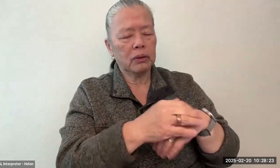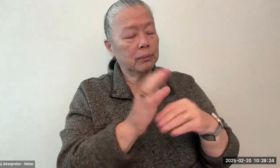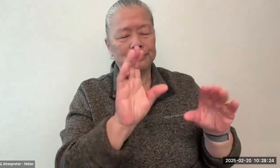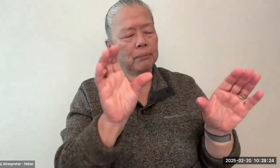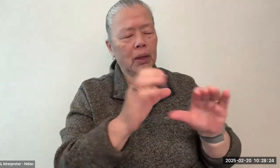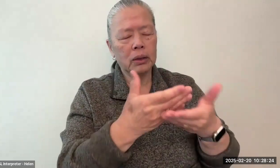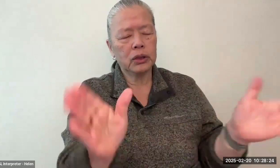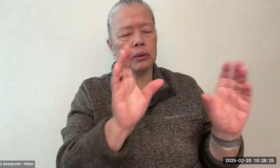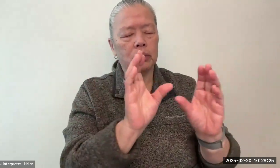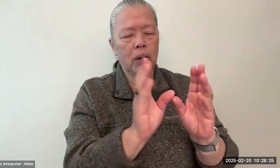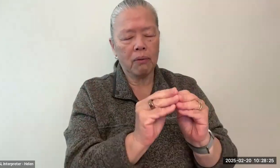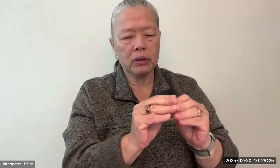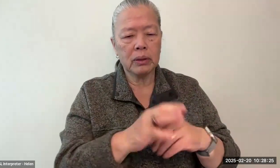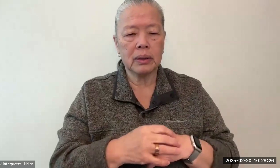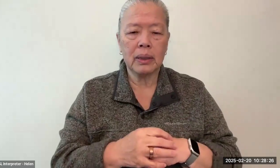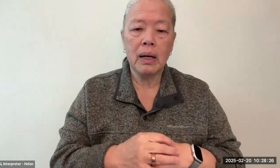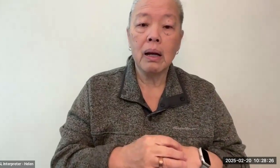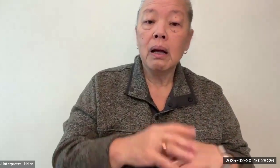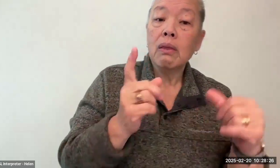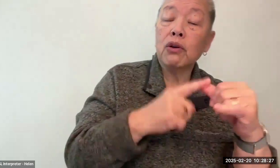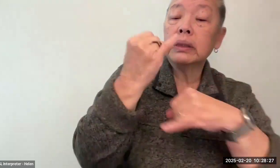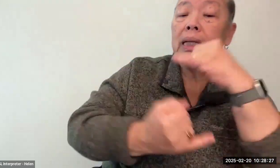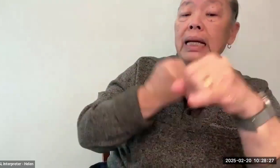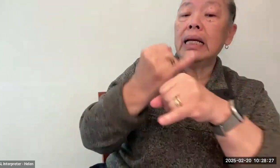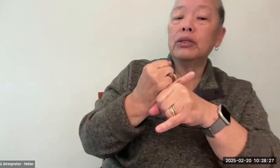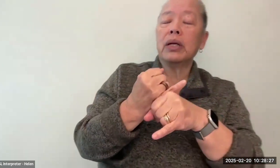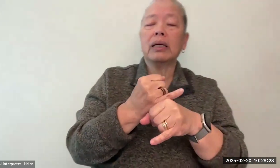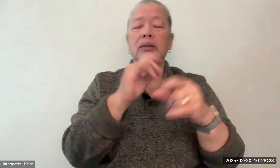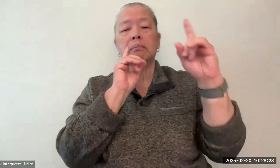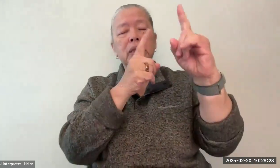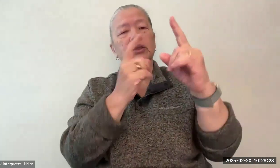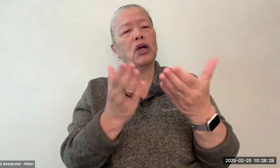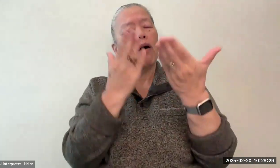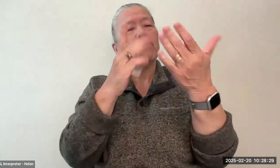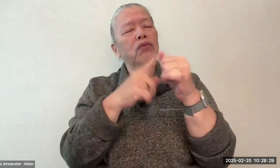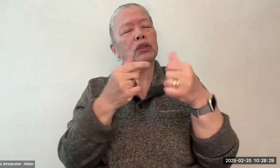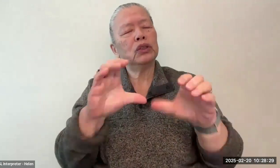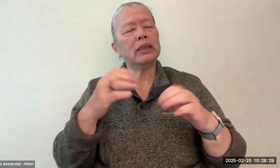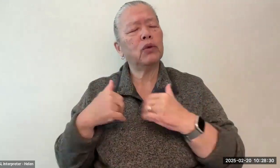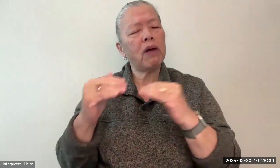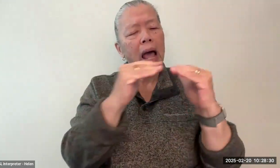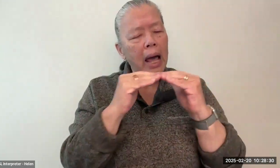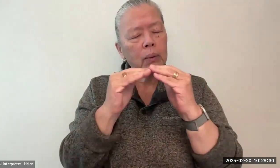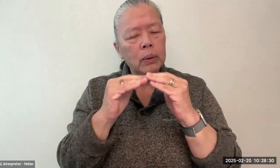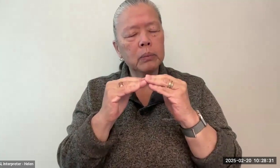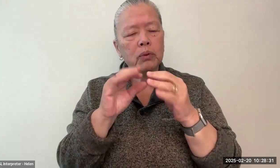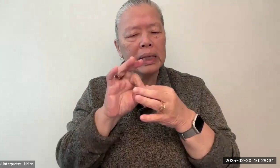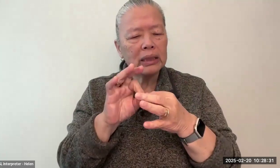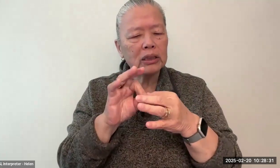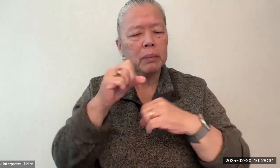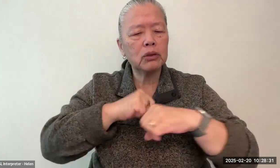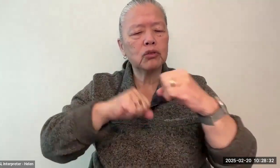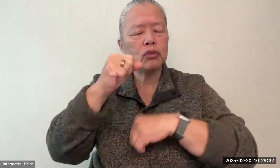first American Methodist International Missions offered the first chance to develop equitable relationships and structures